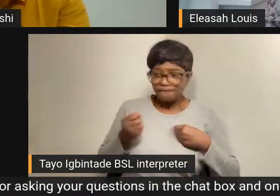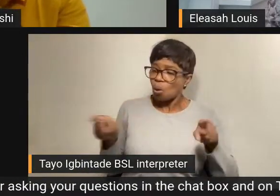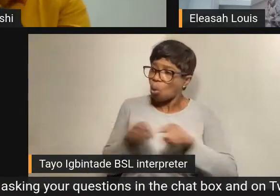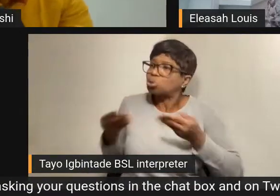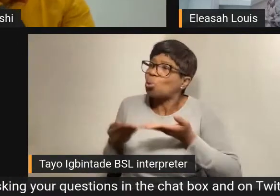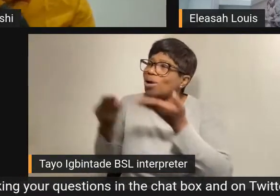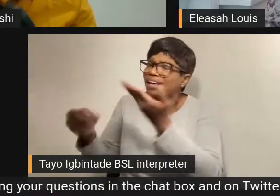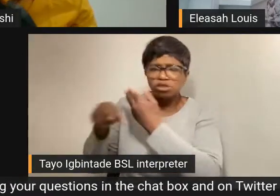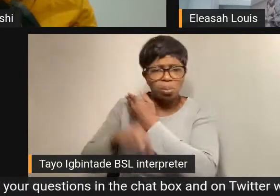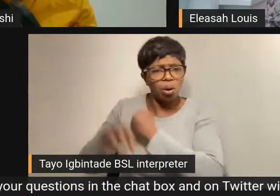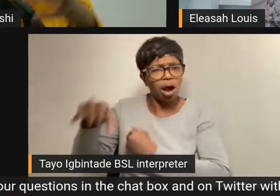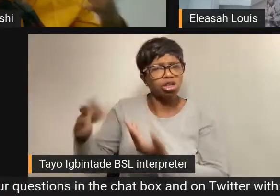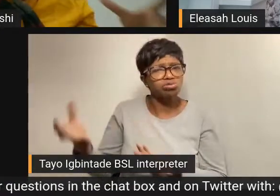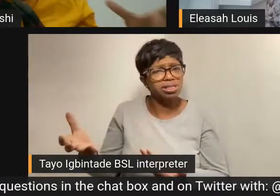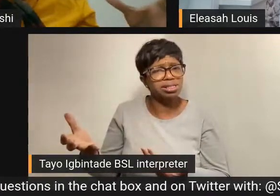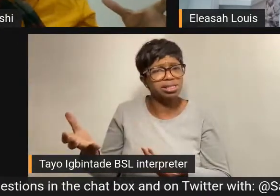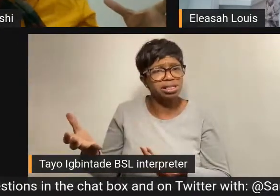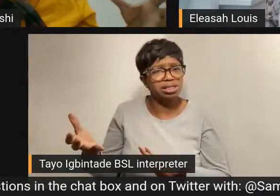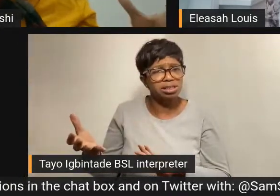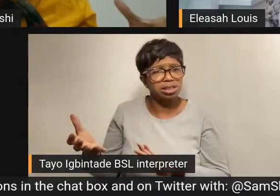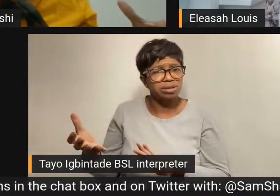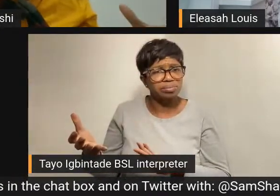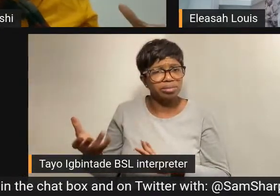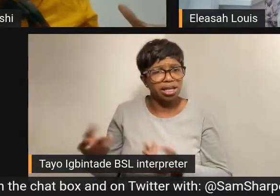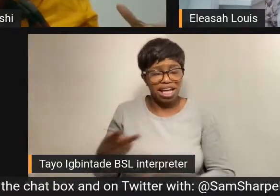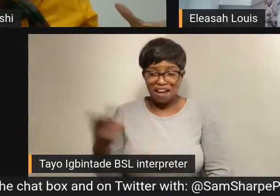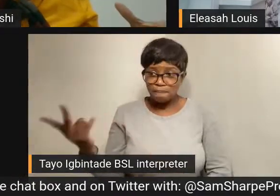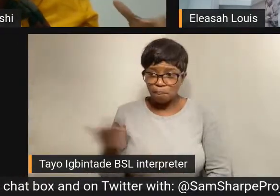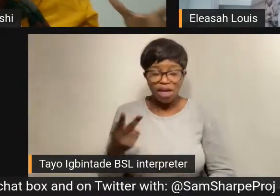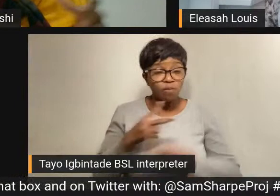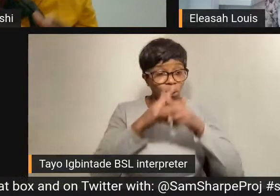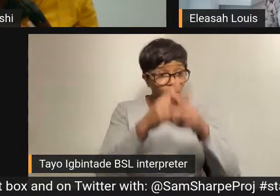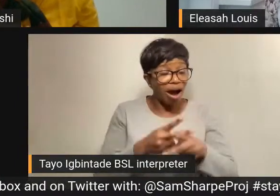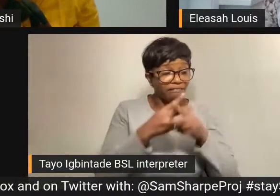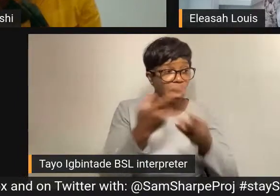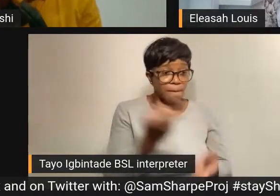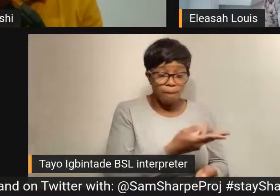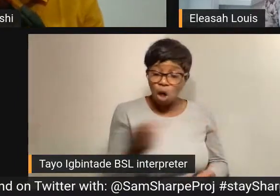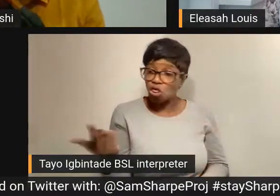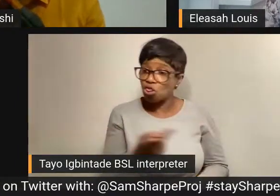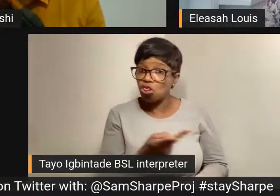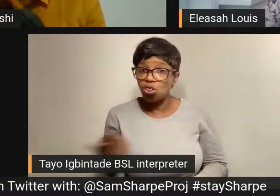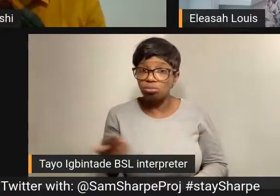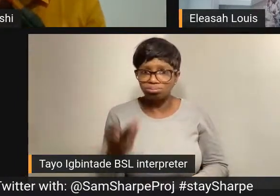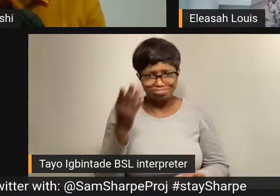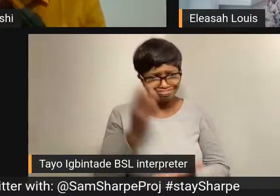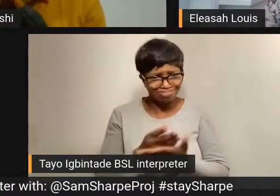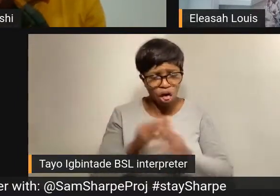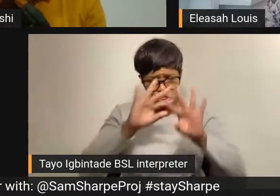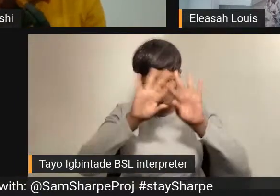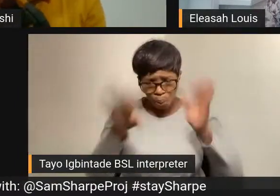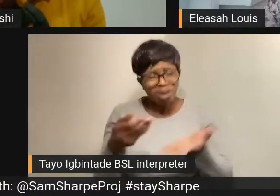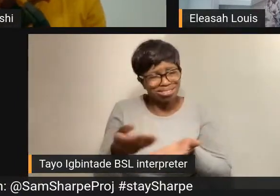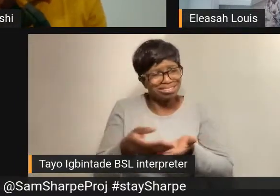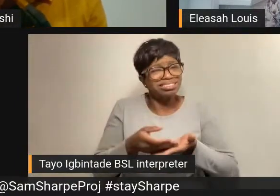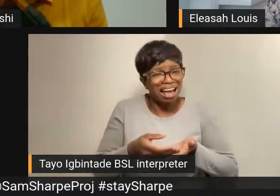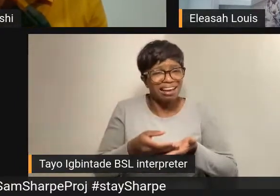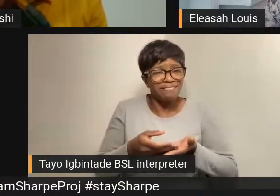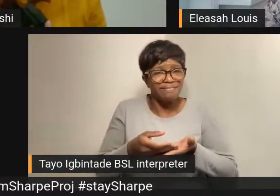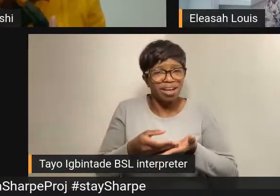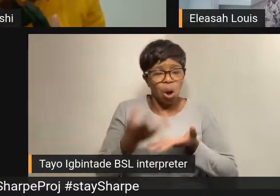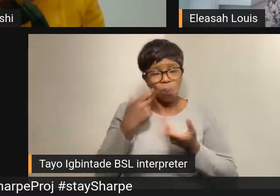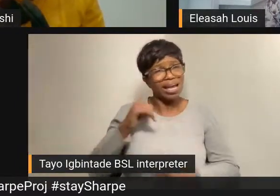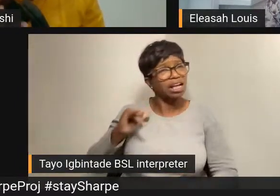have. And if both are taken care of, then actually it is a safer world. We'll be able to